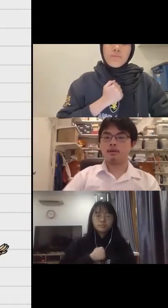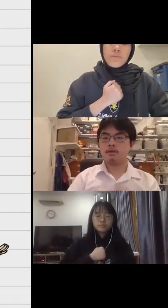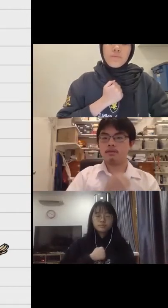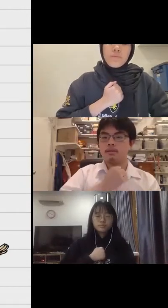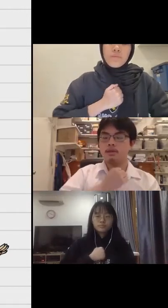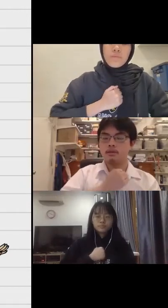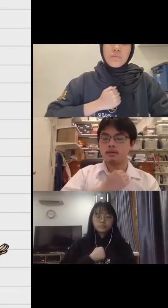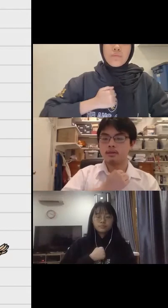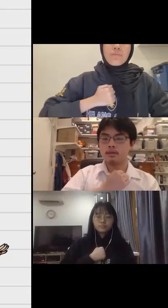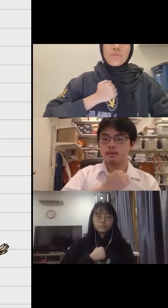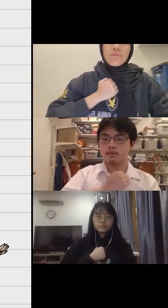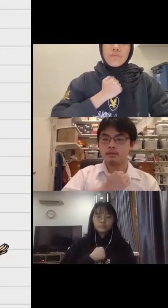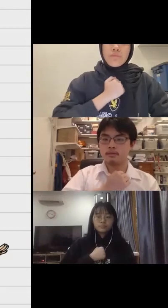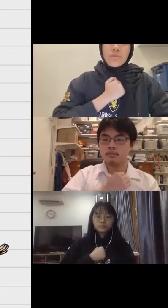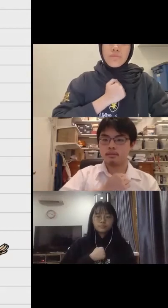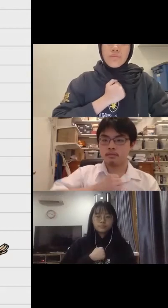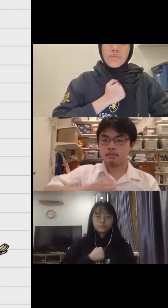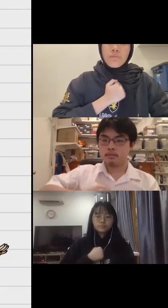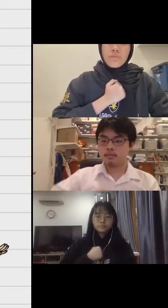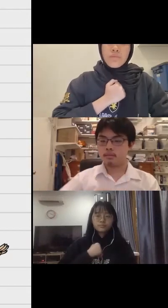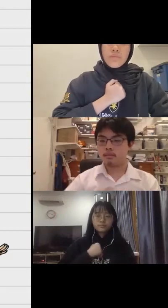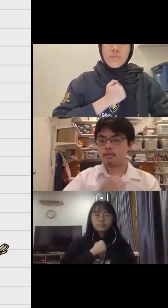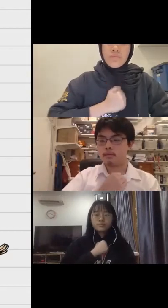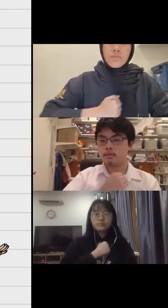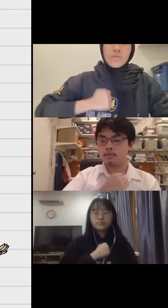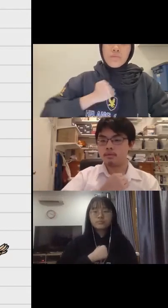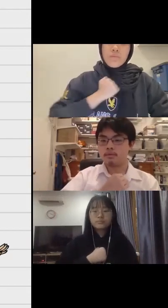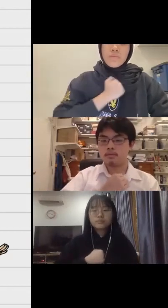chest like this, move it down like this.